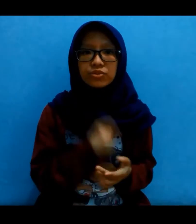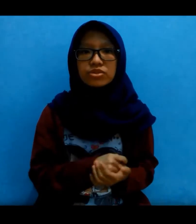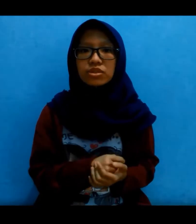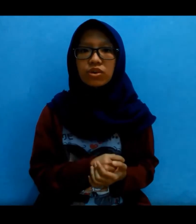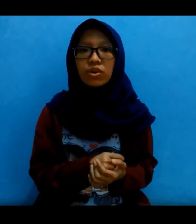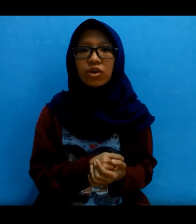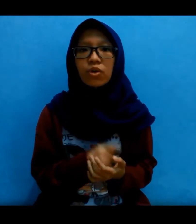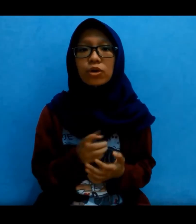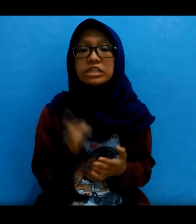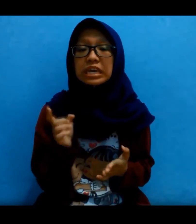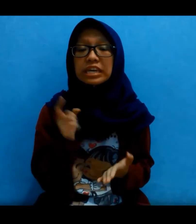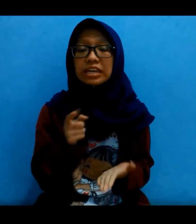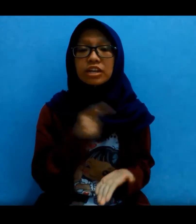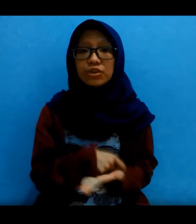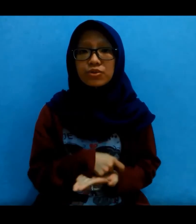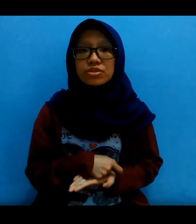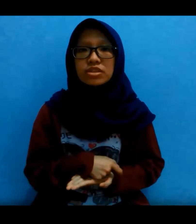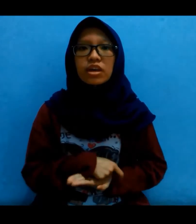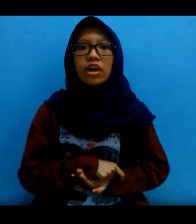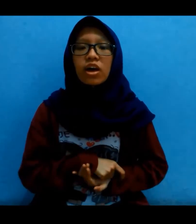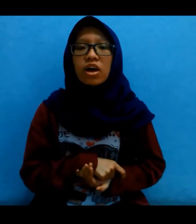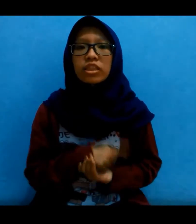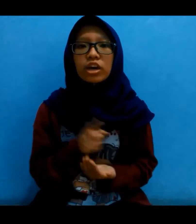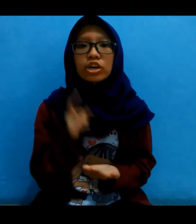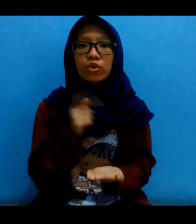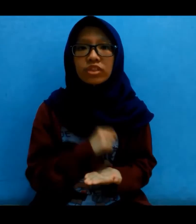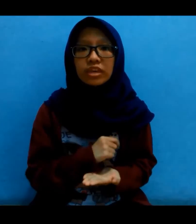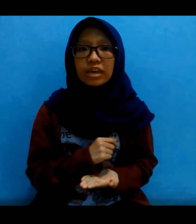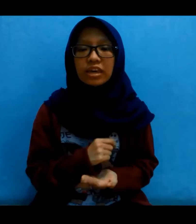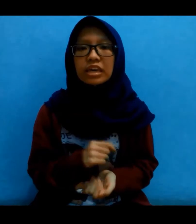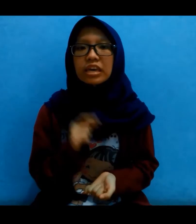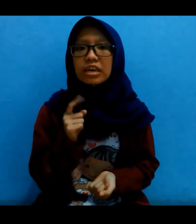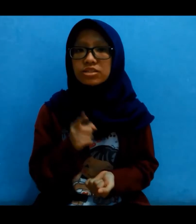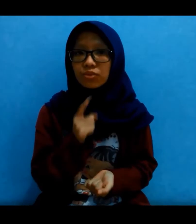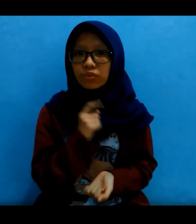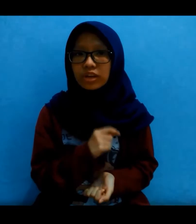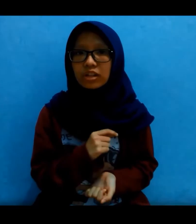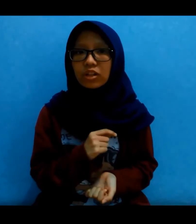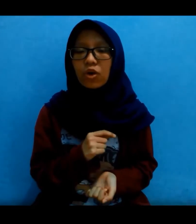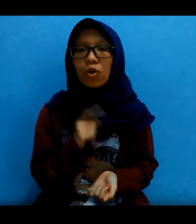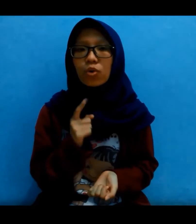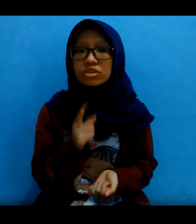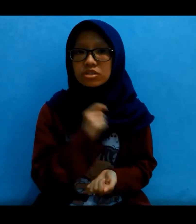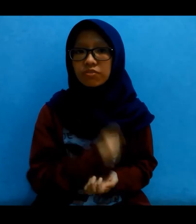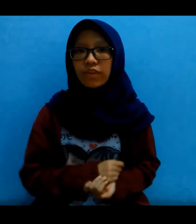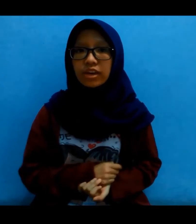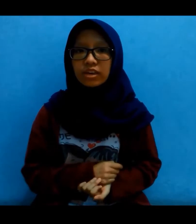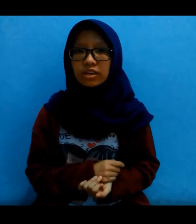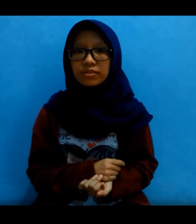news or checking the news that you think is real or just fake?